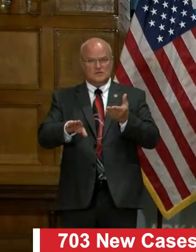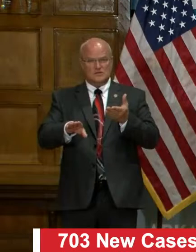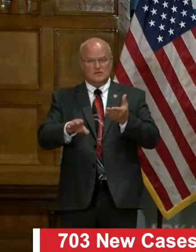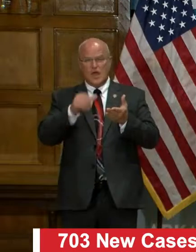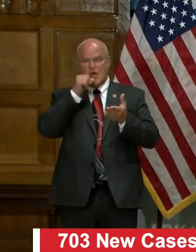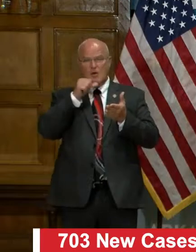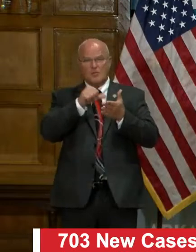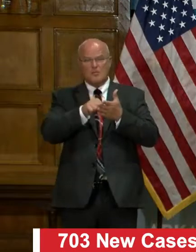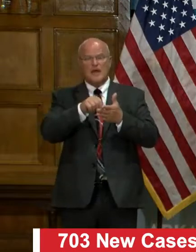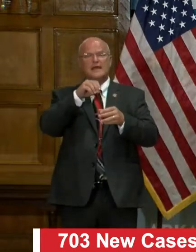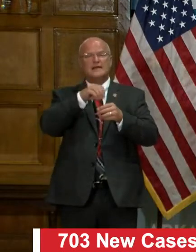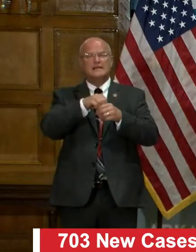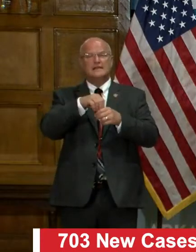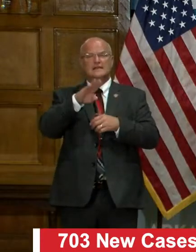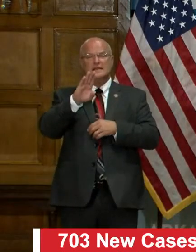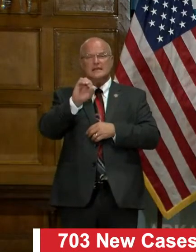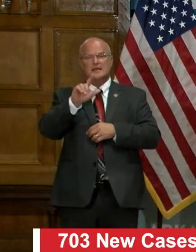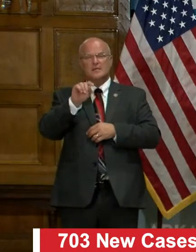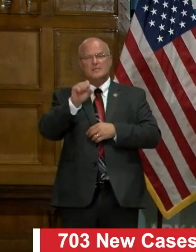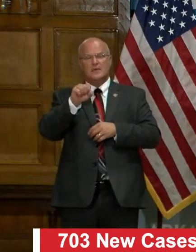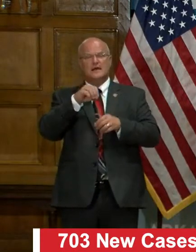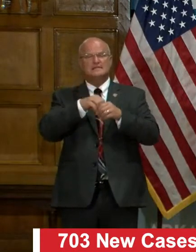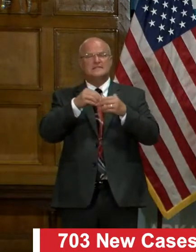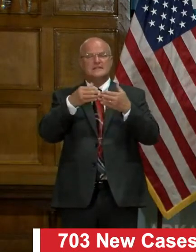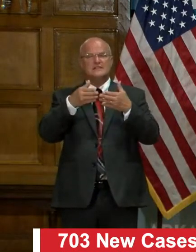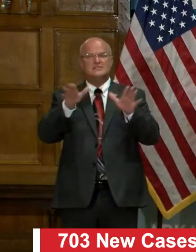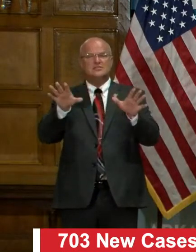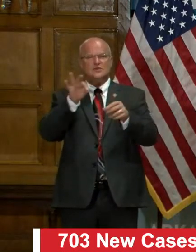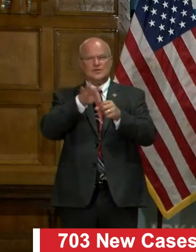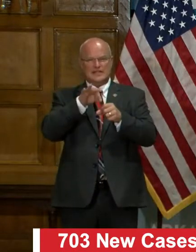mail-in ballots in the general election? Well,